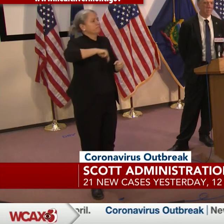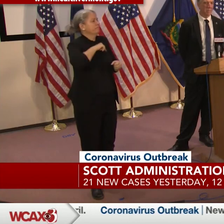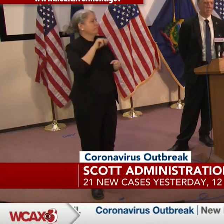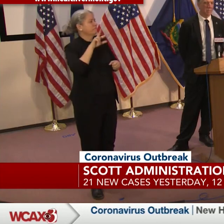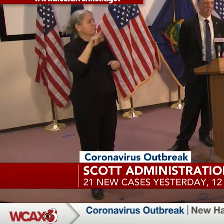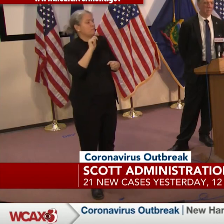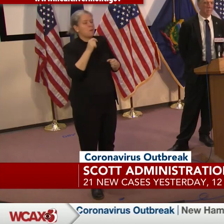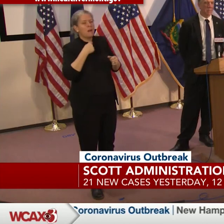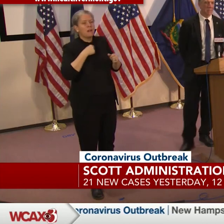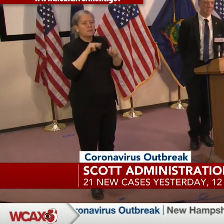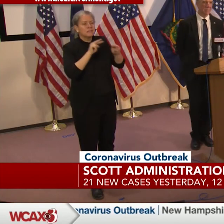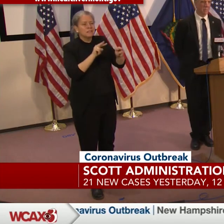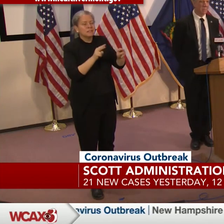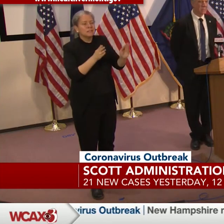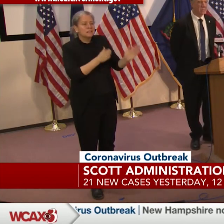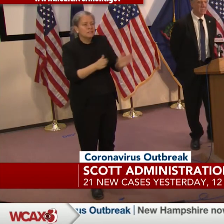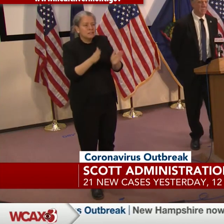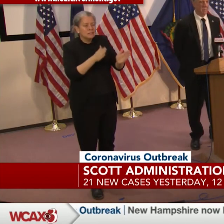at